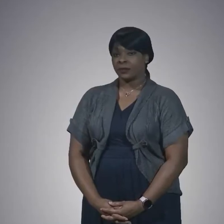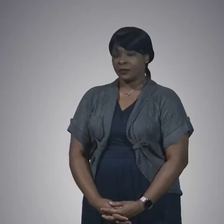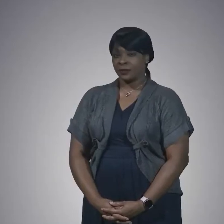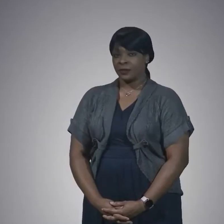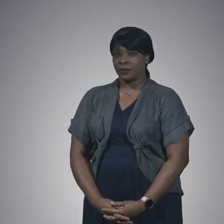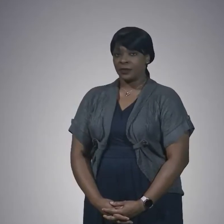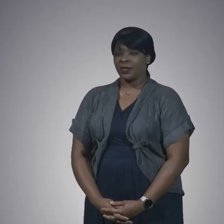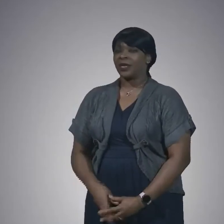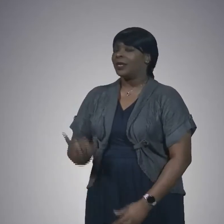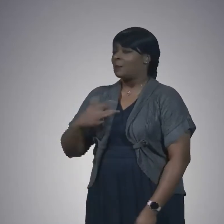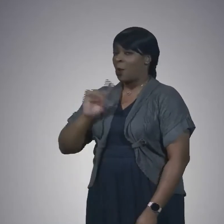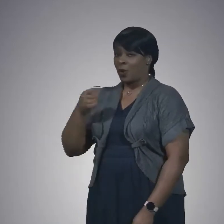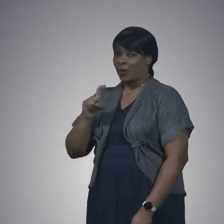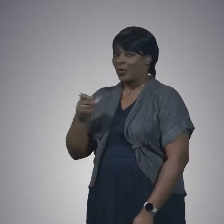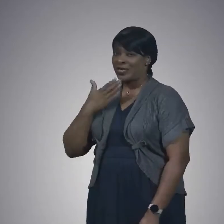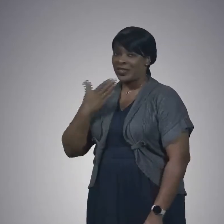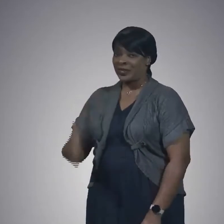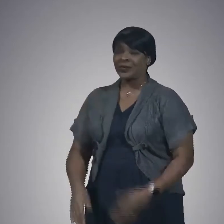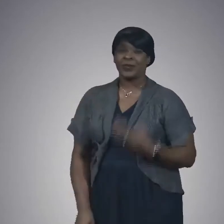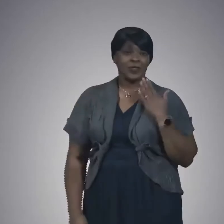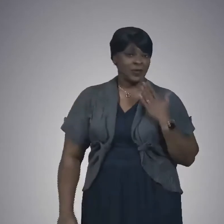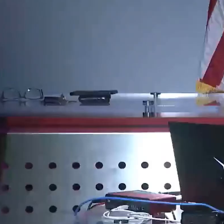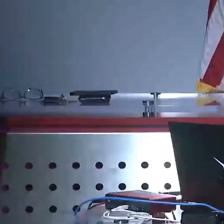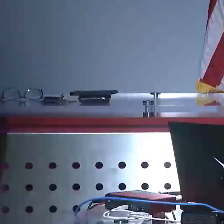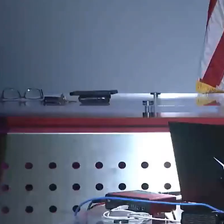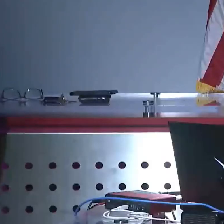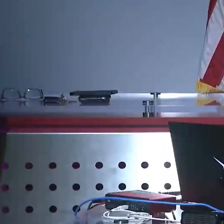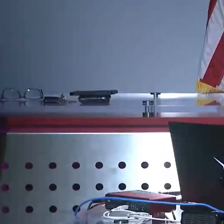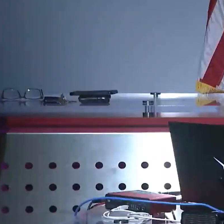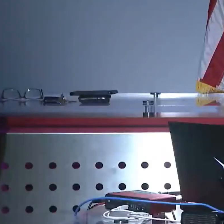That was my only question. Thank you. Thank you.